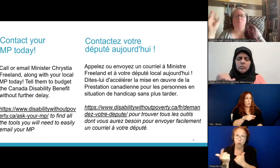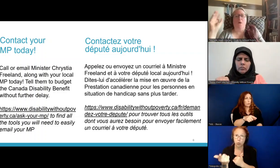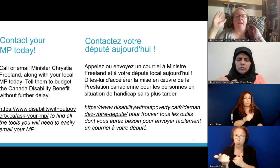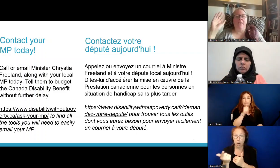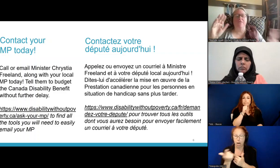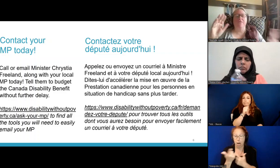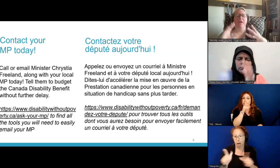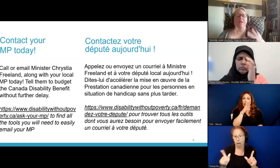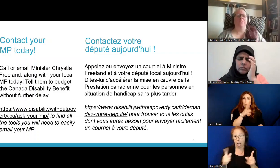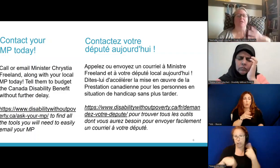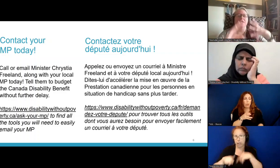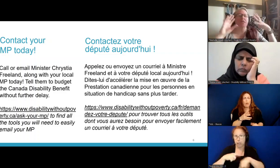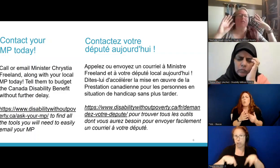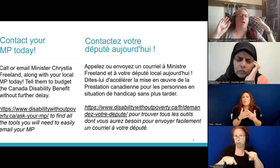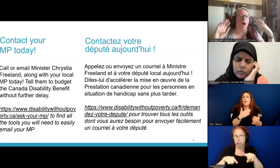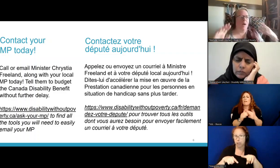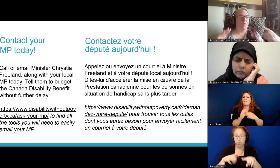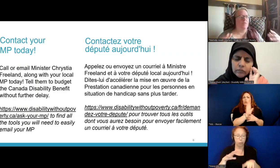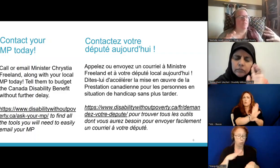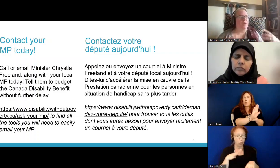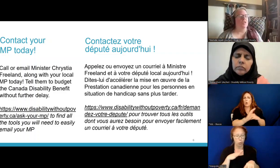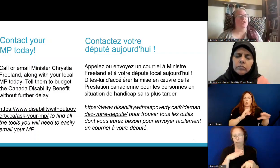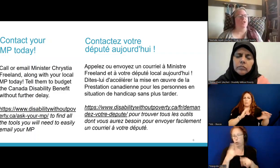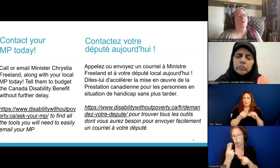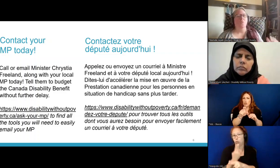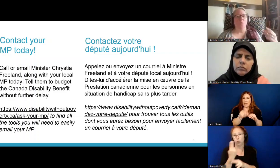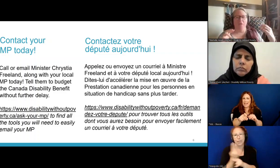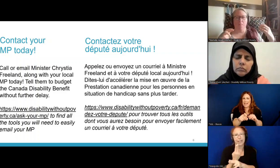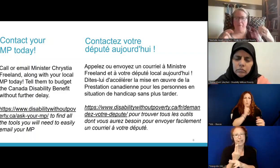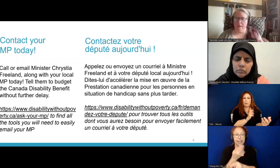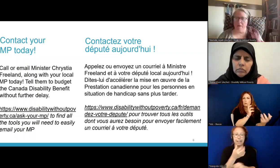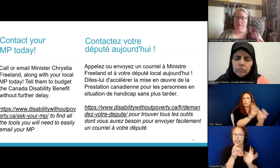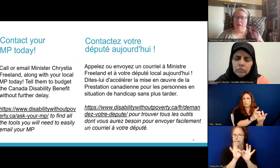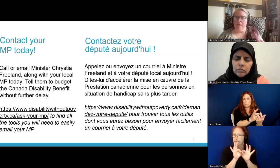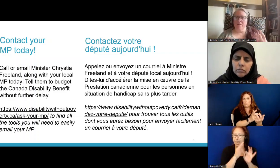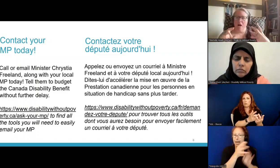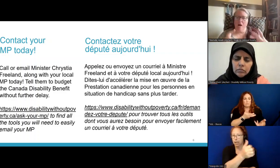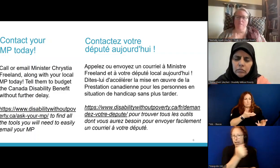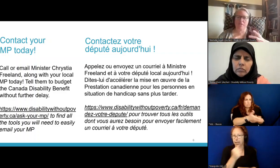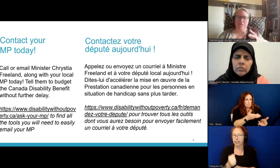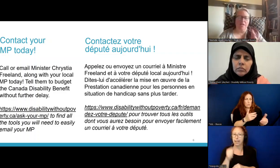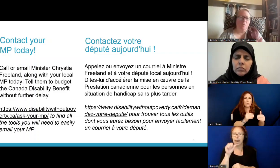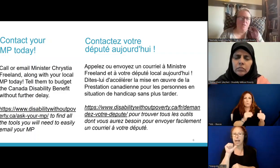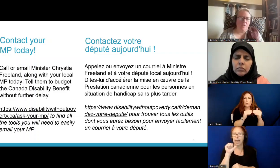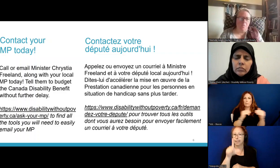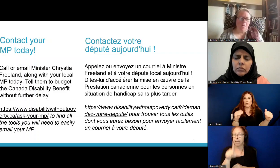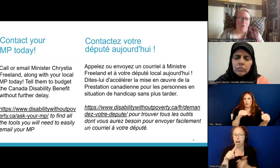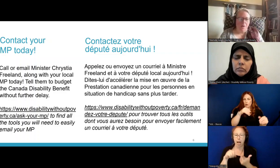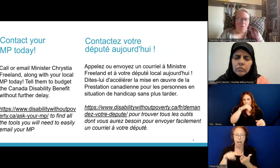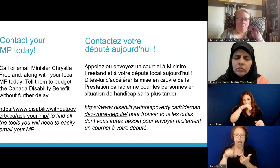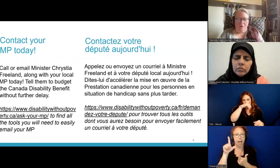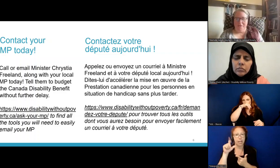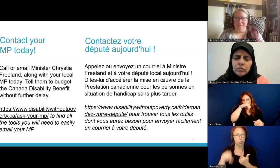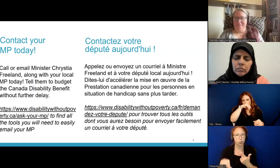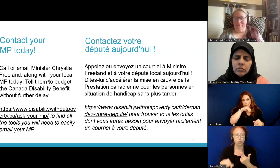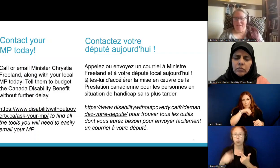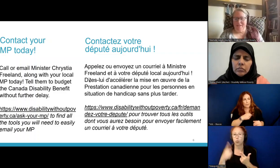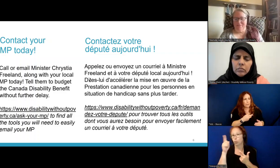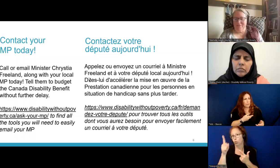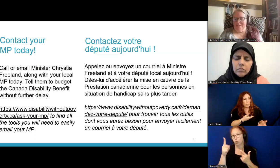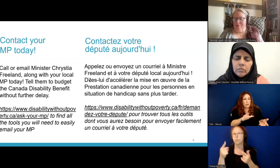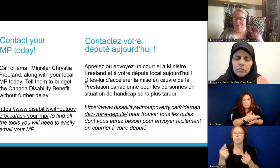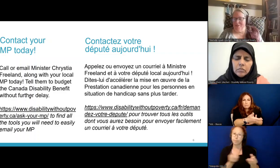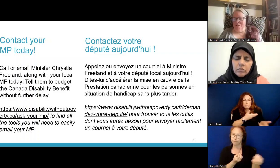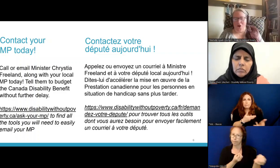if whatever it is, because it's a conversation with a peer, it's a conversation with someone with a